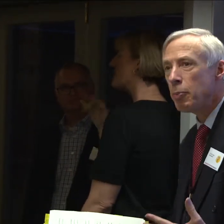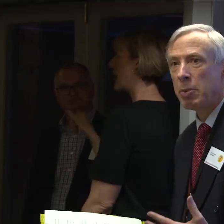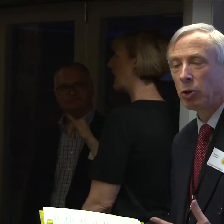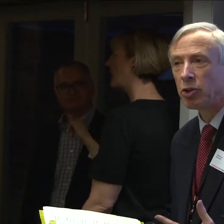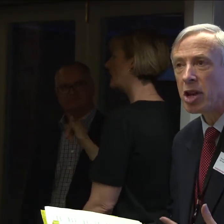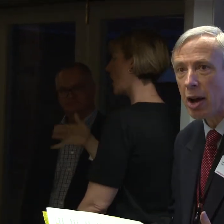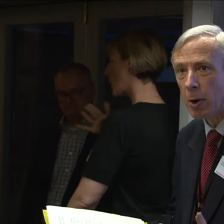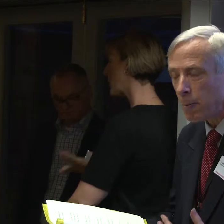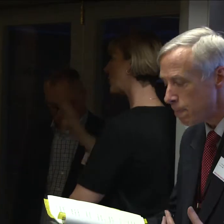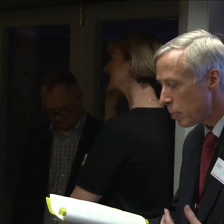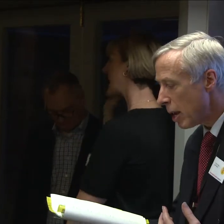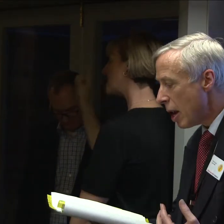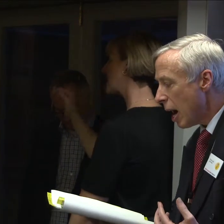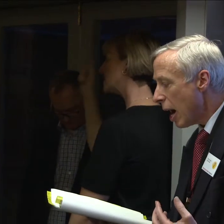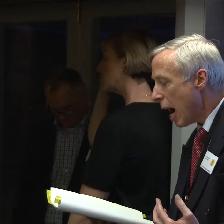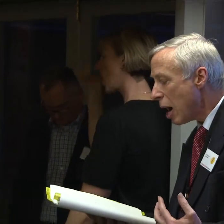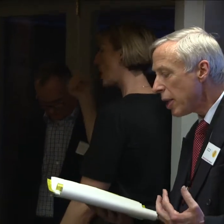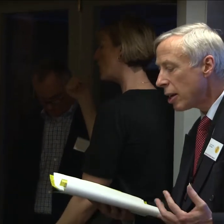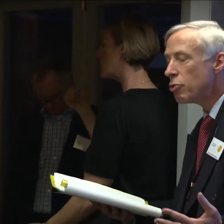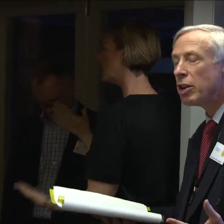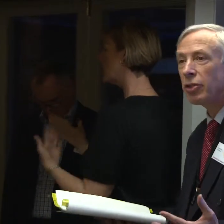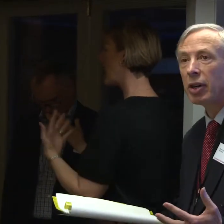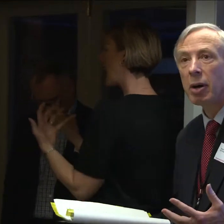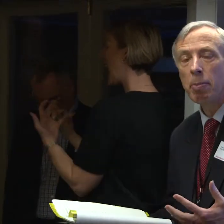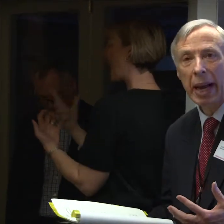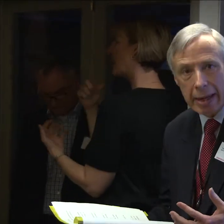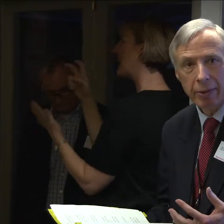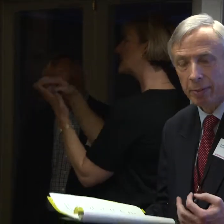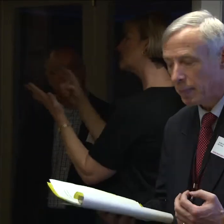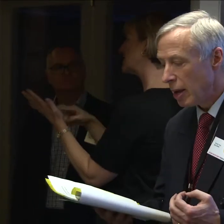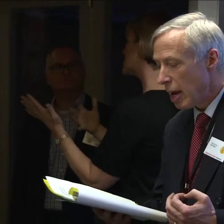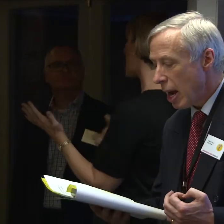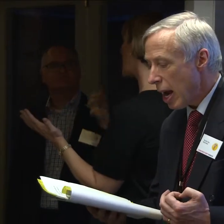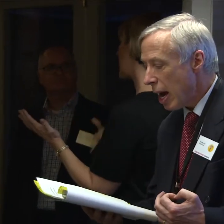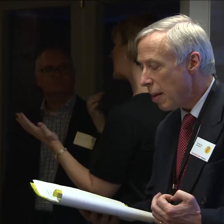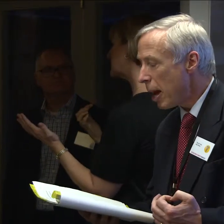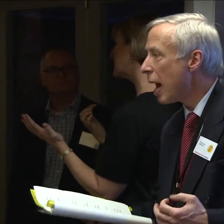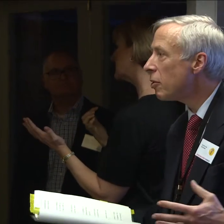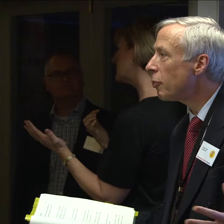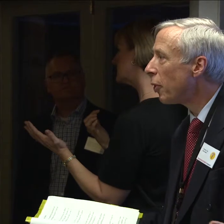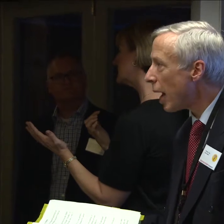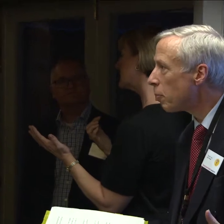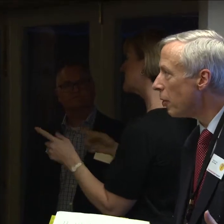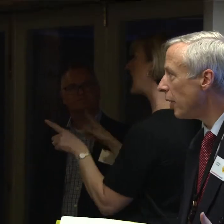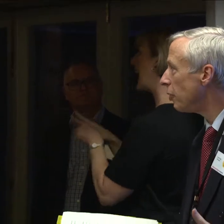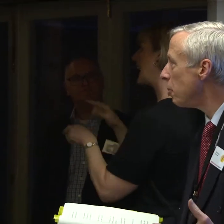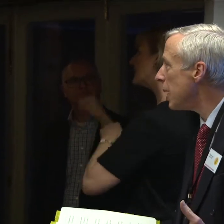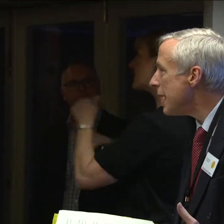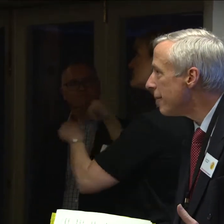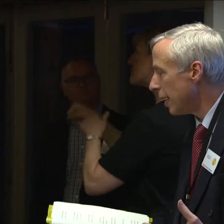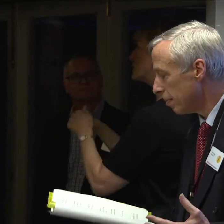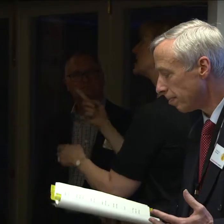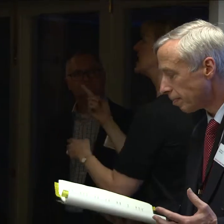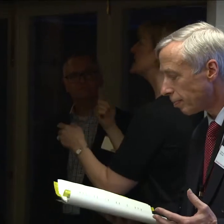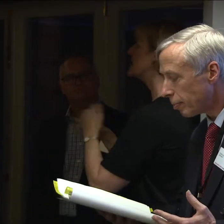want deaf people to know how they can register complaints and for that process. And to